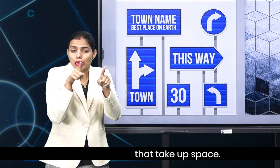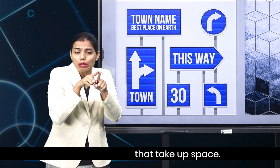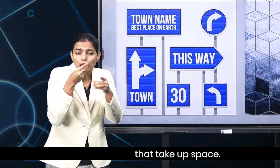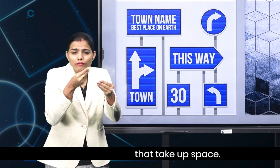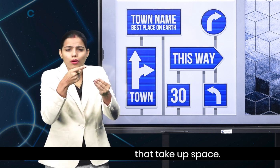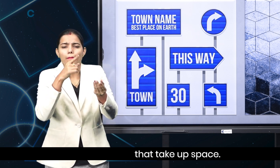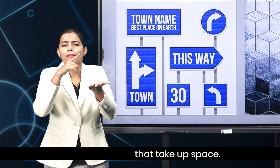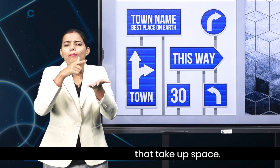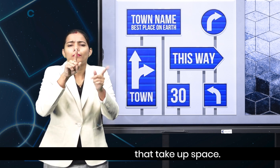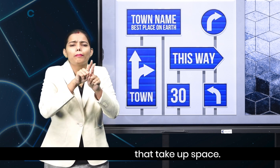space.